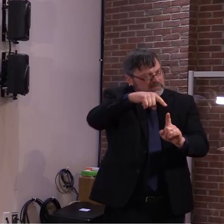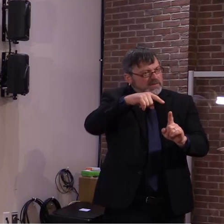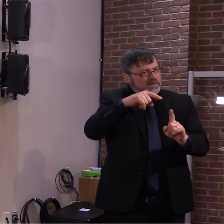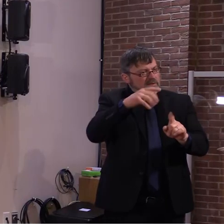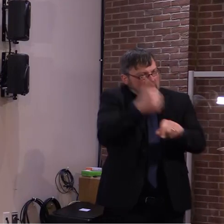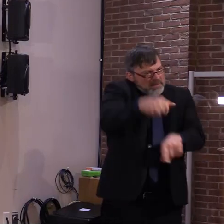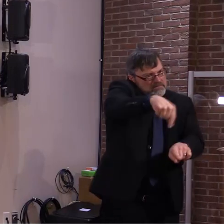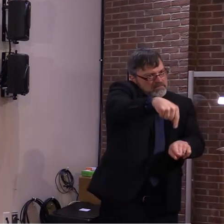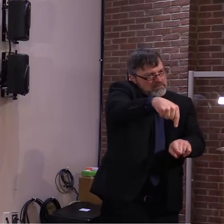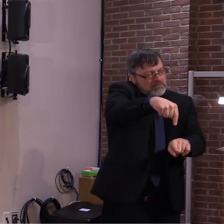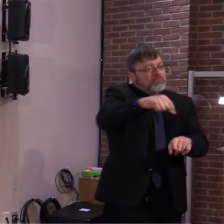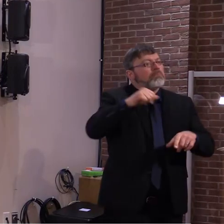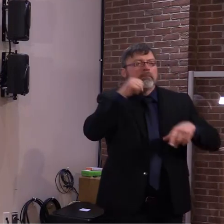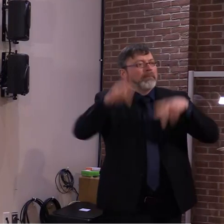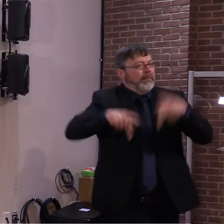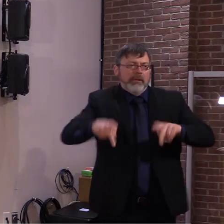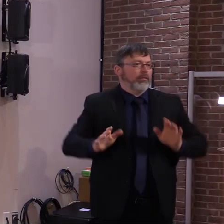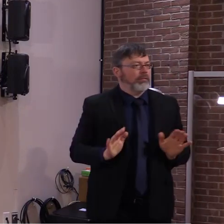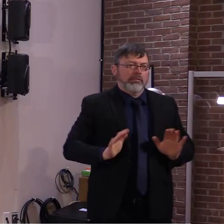virus, not the victims.